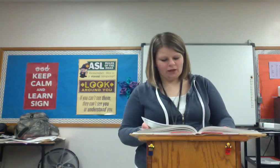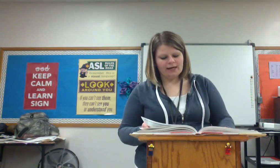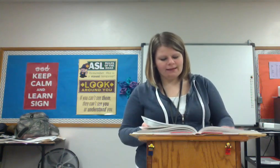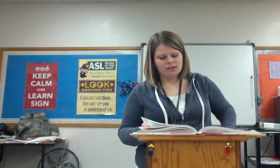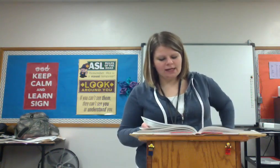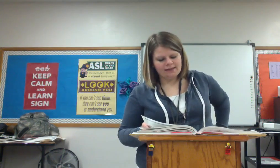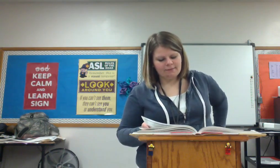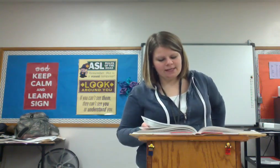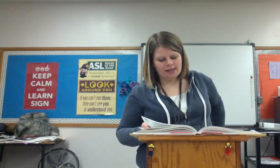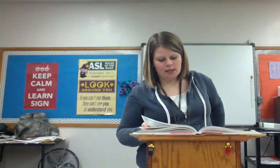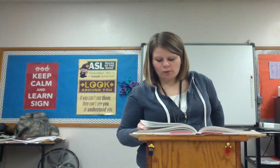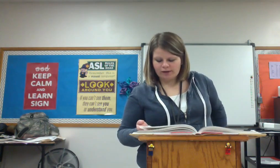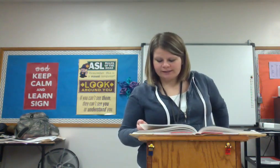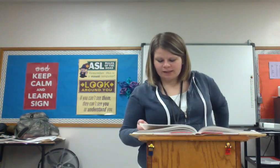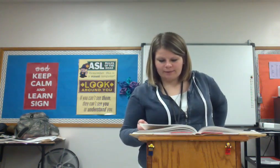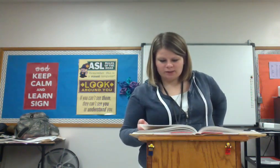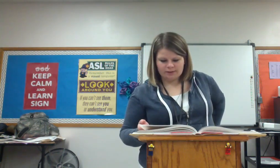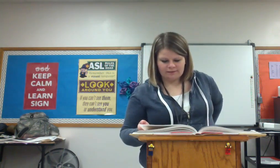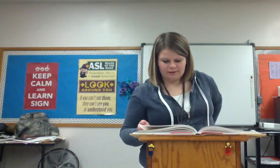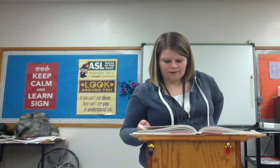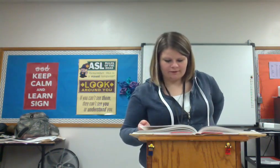Okay, let's look at the making inquiries on page 175 there.